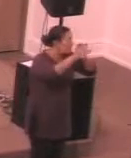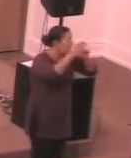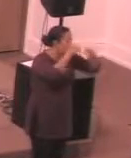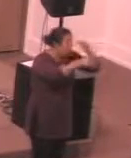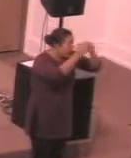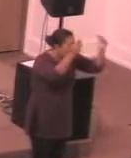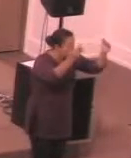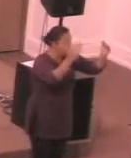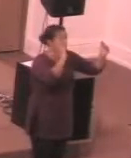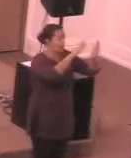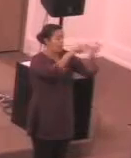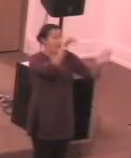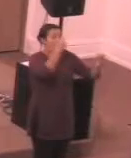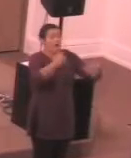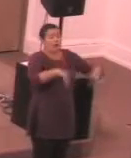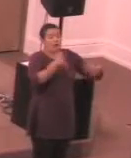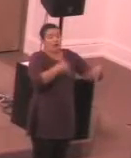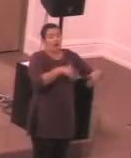Jesus' name.